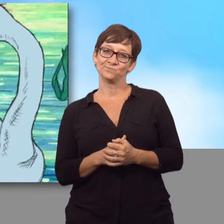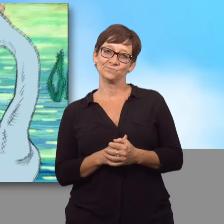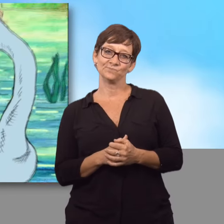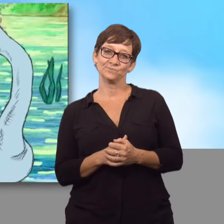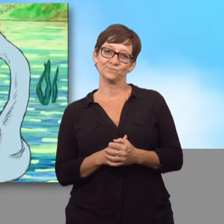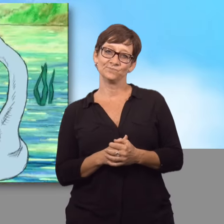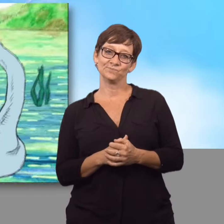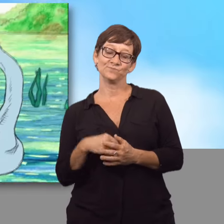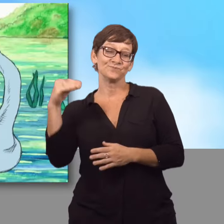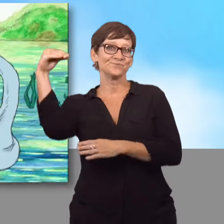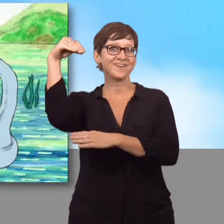Swan!